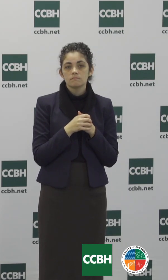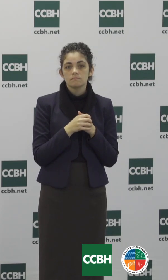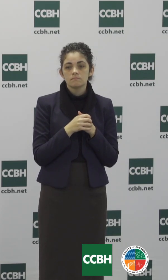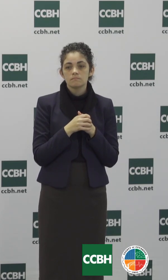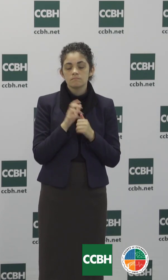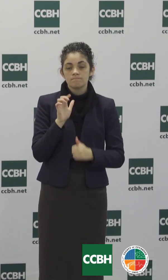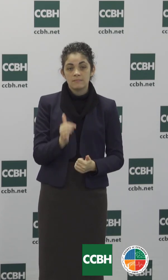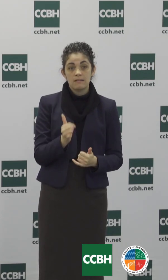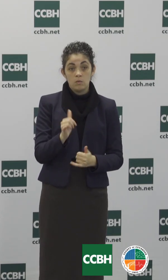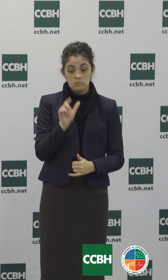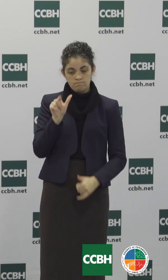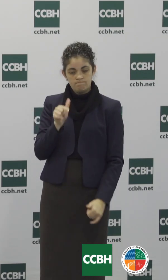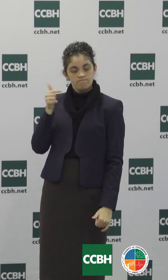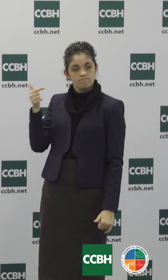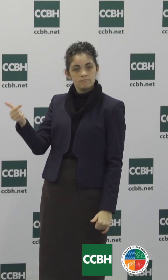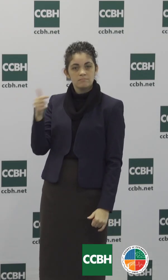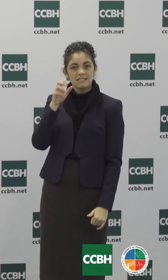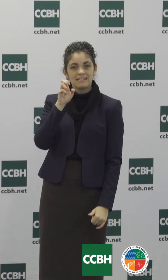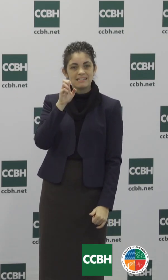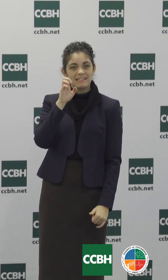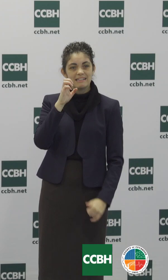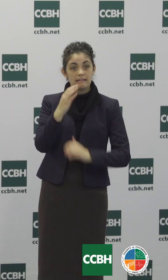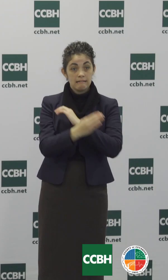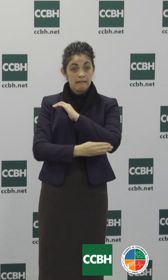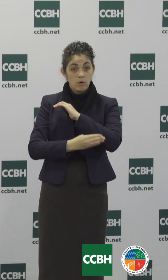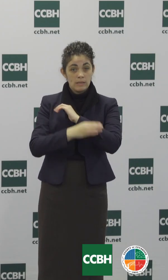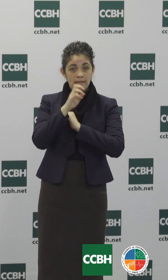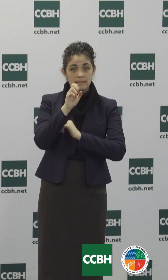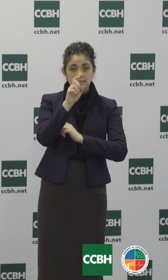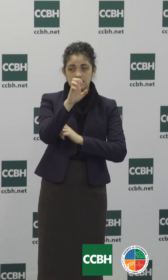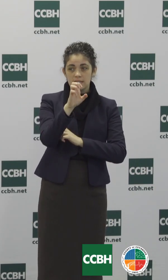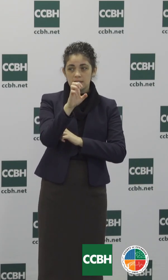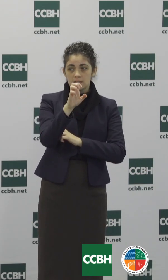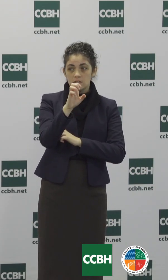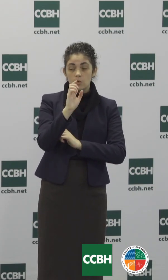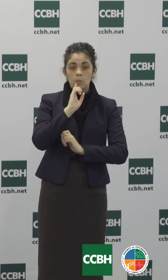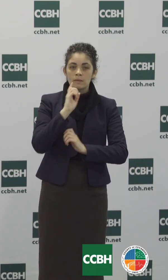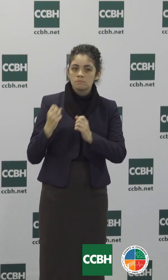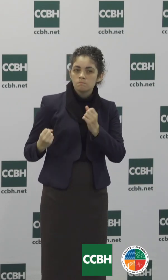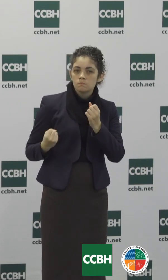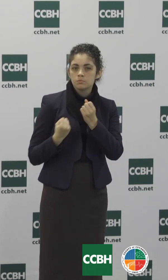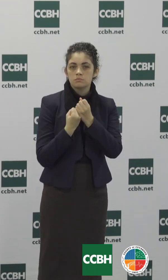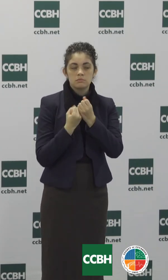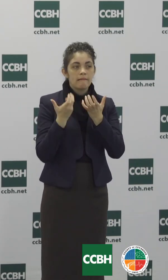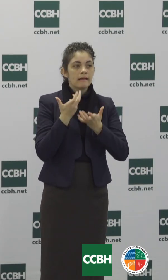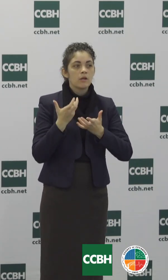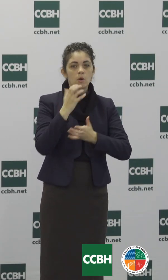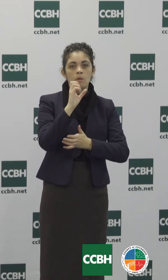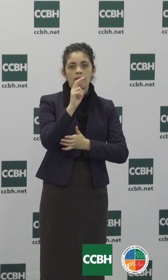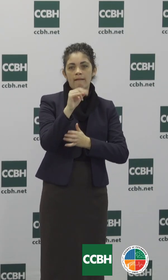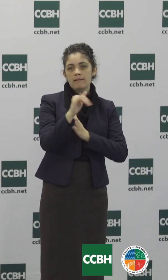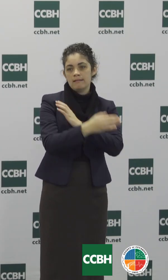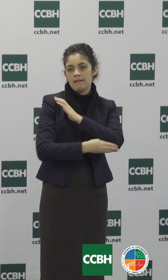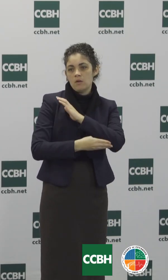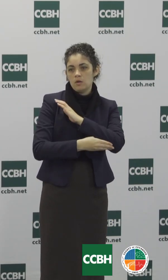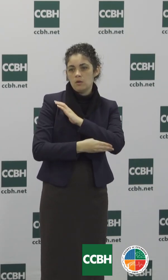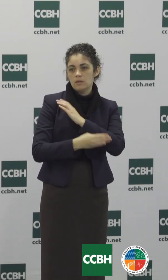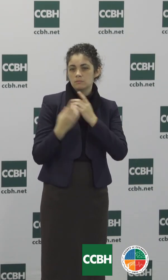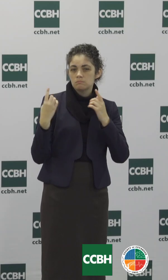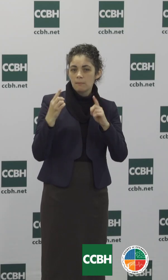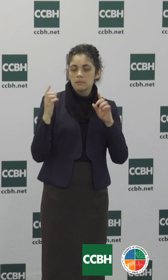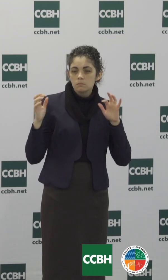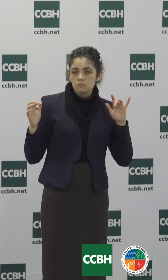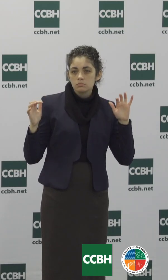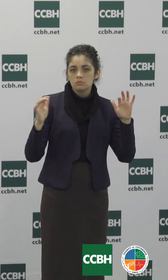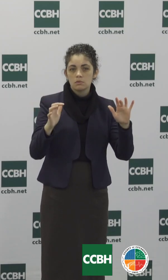hand over the podium to our county executive, who has been a stalwart supporter of us throughout this process and this pandemic response,